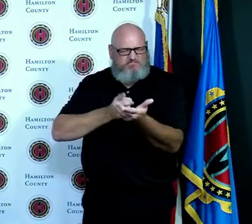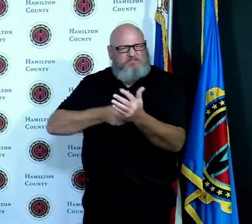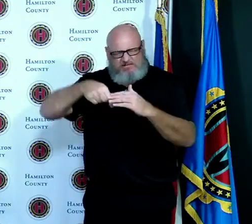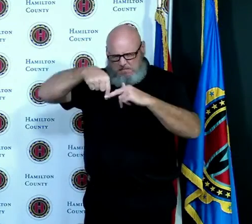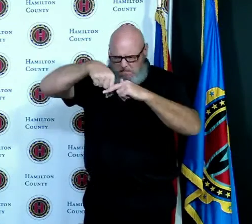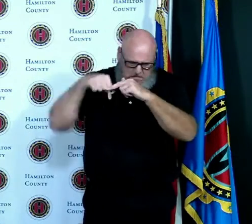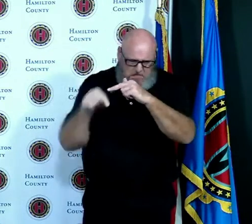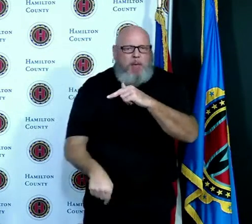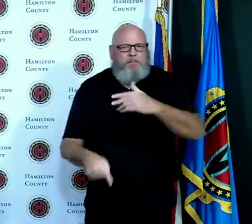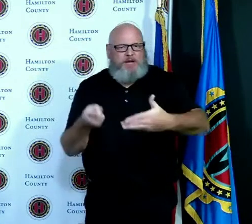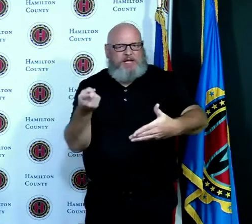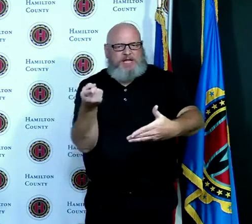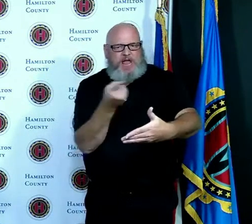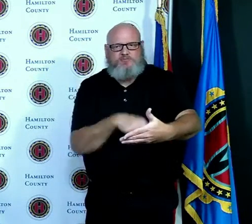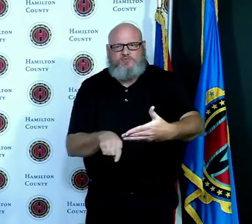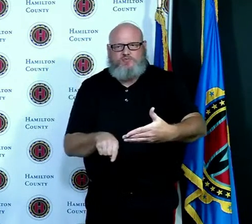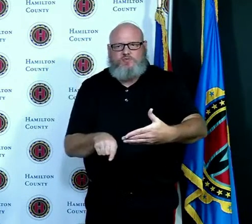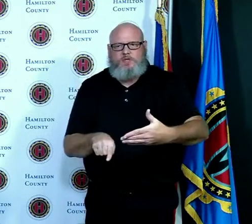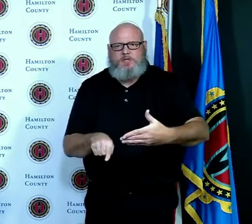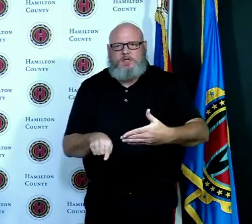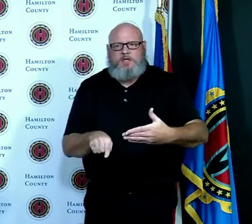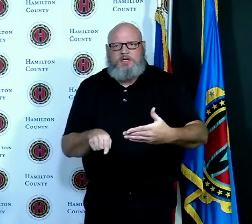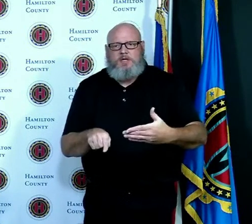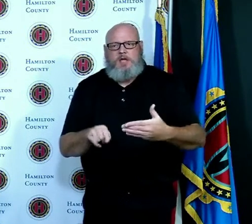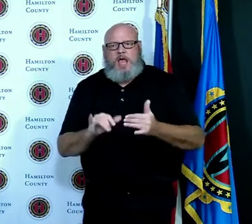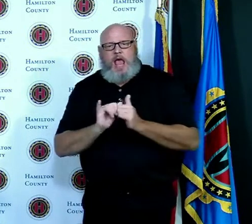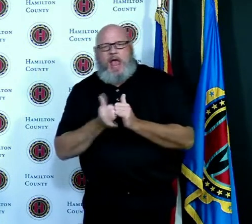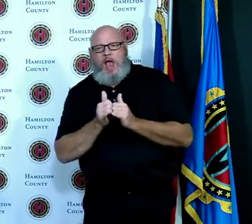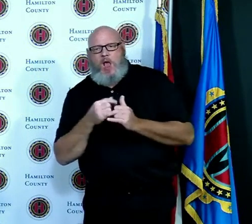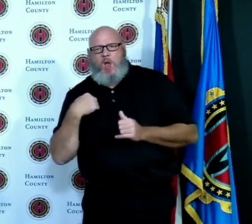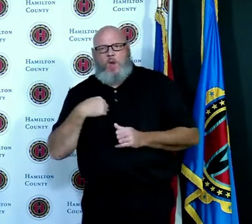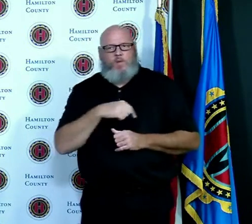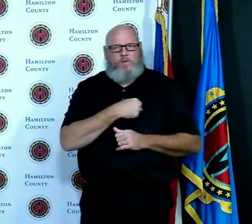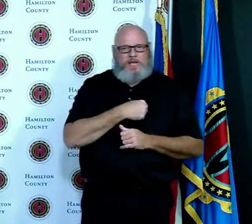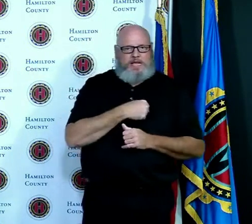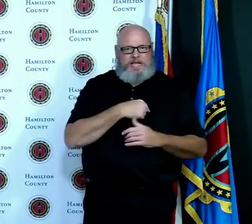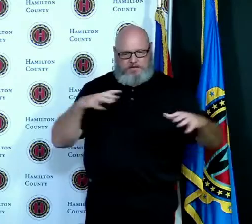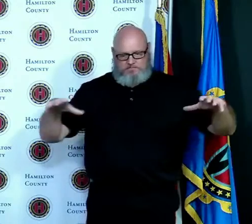some strategies for people as we move into the cold weather months.